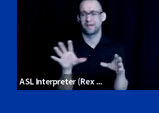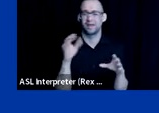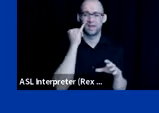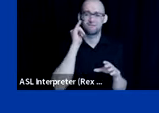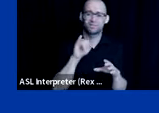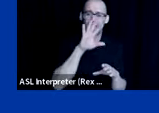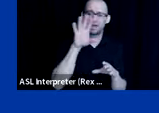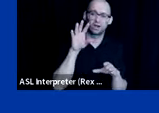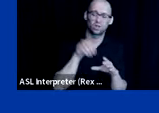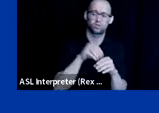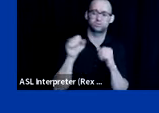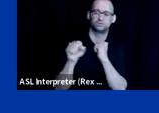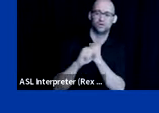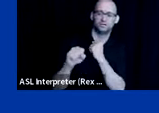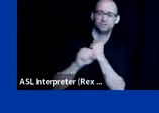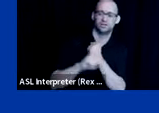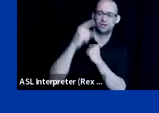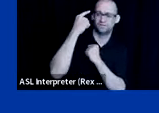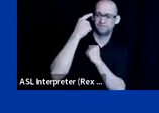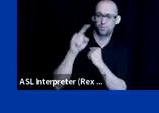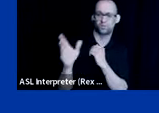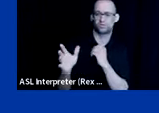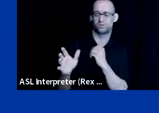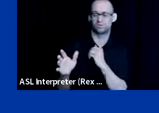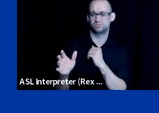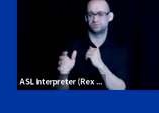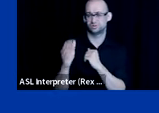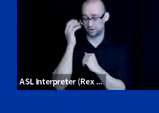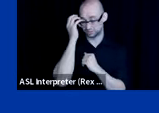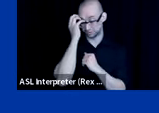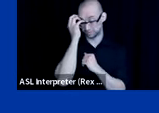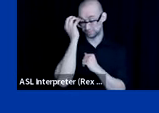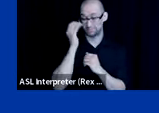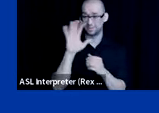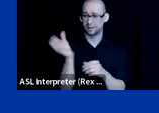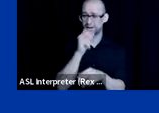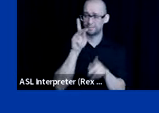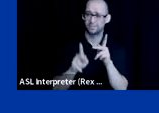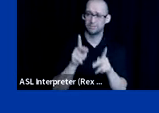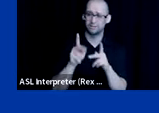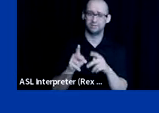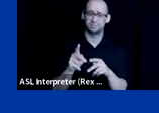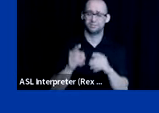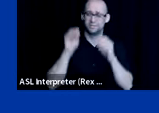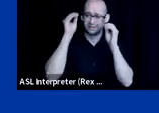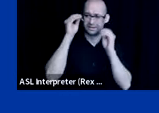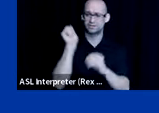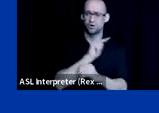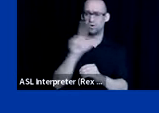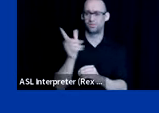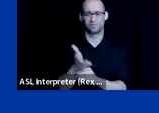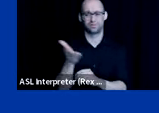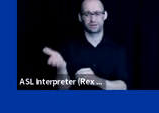includes some strategy for getting people to teach all these